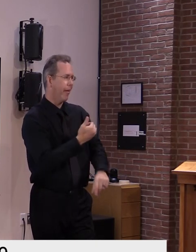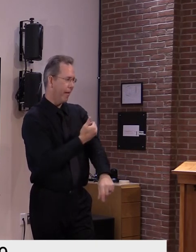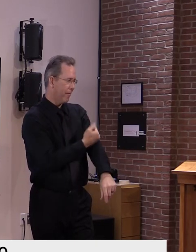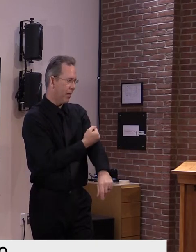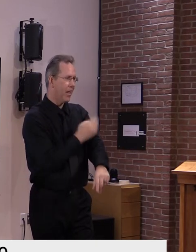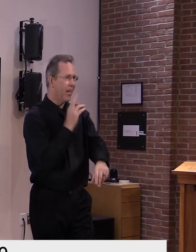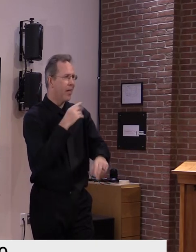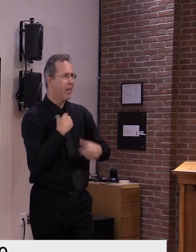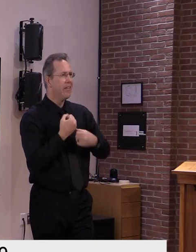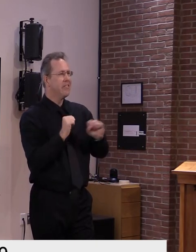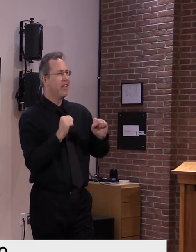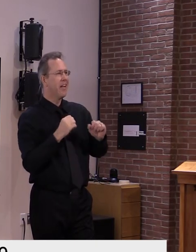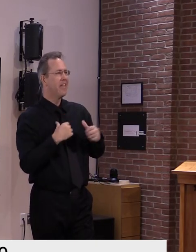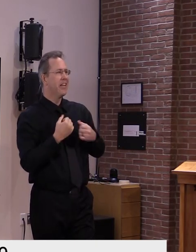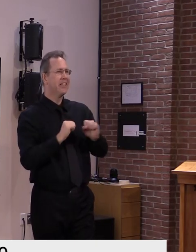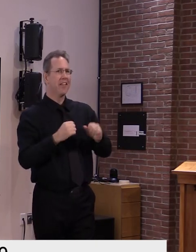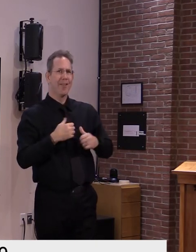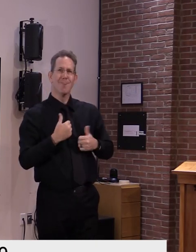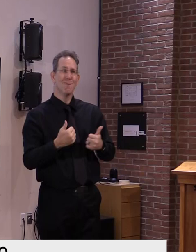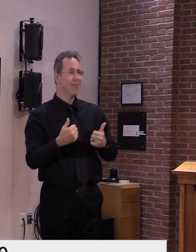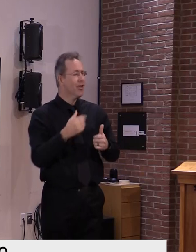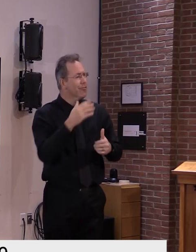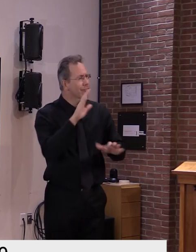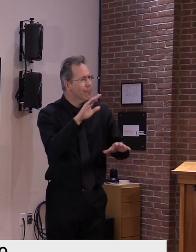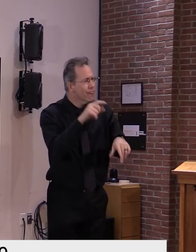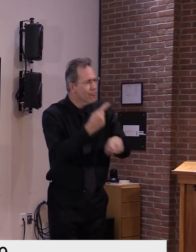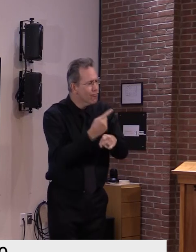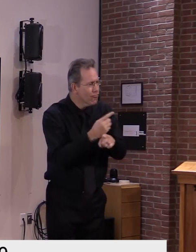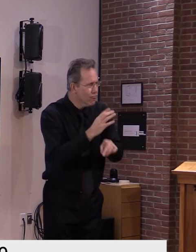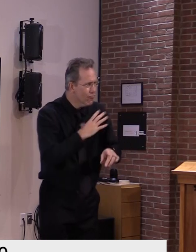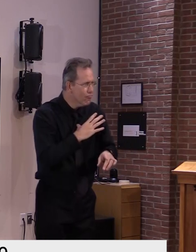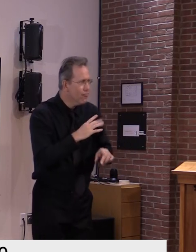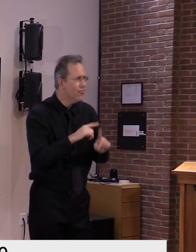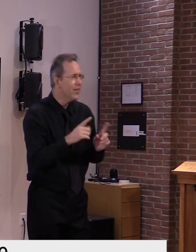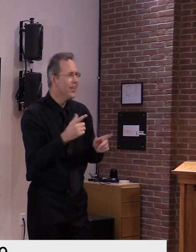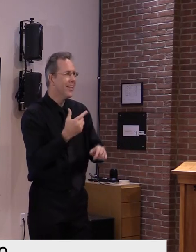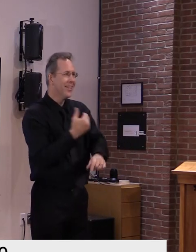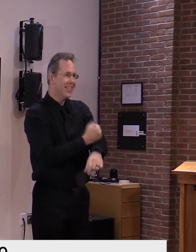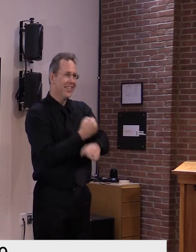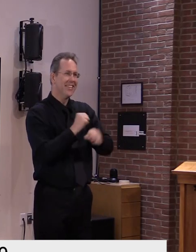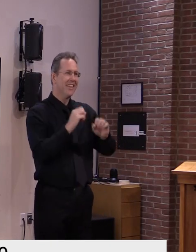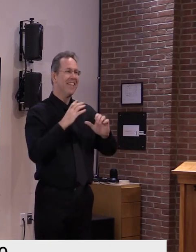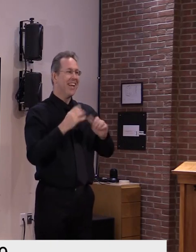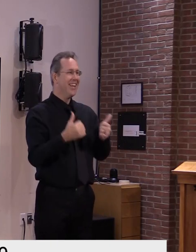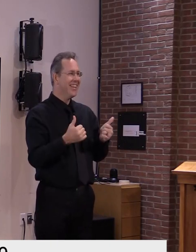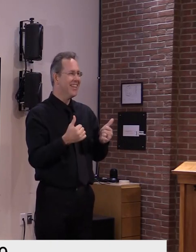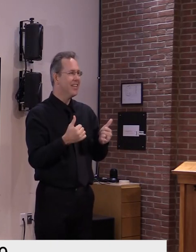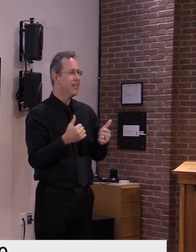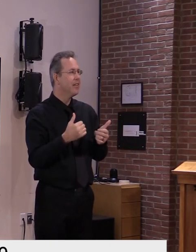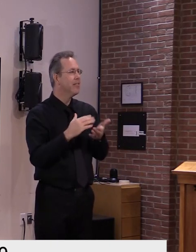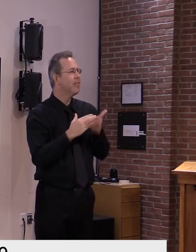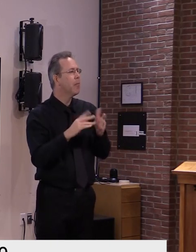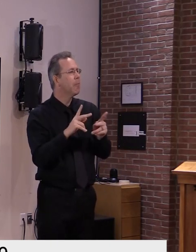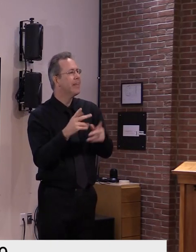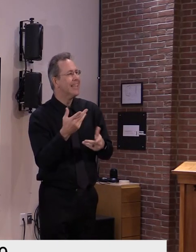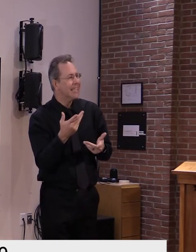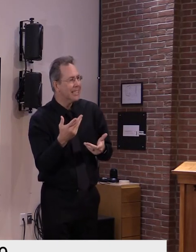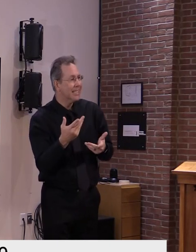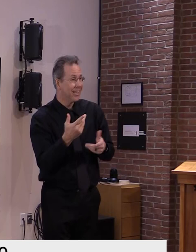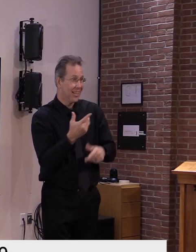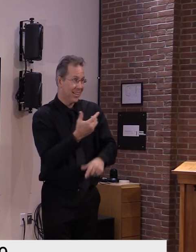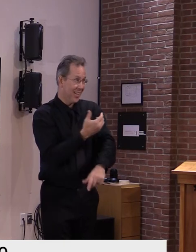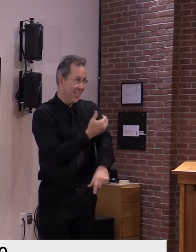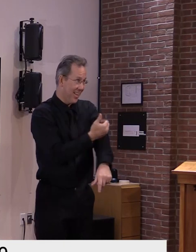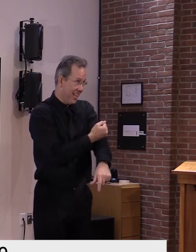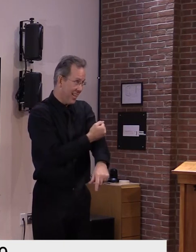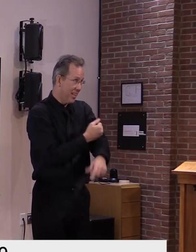it's designed to do, but then they also talk about the vaccine being designed to prevent transmission of